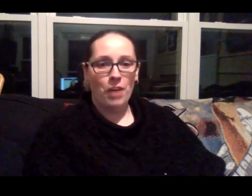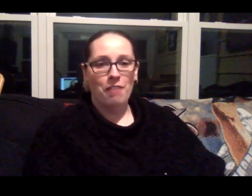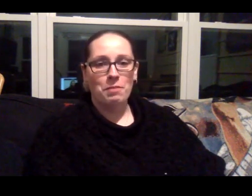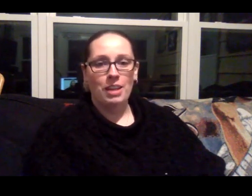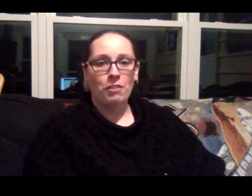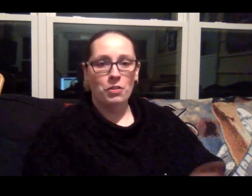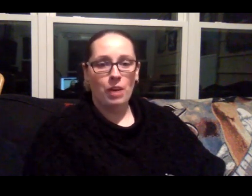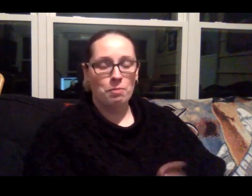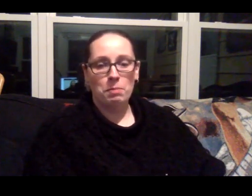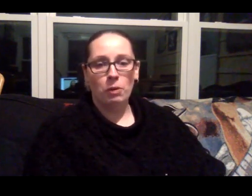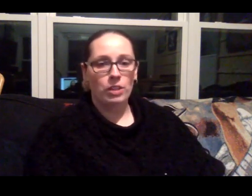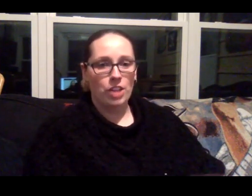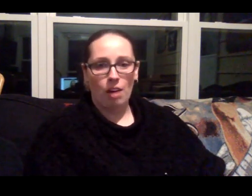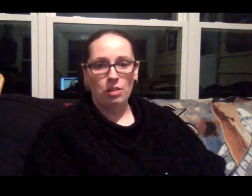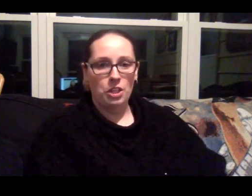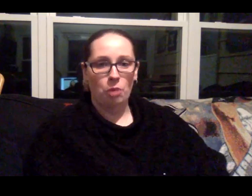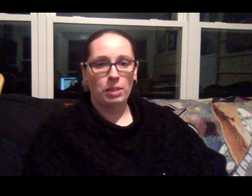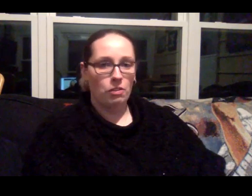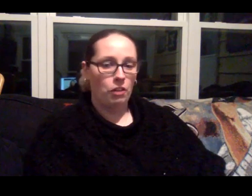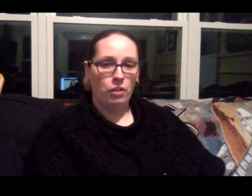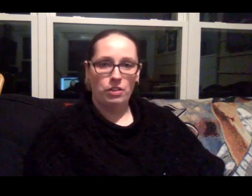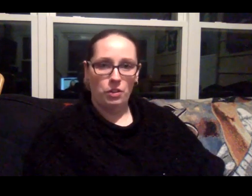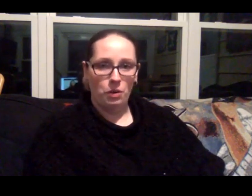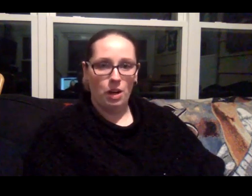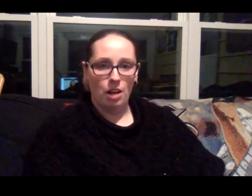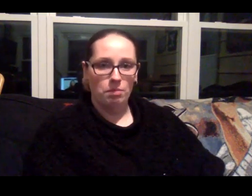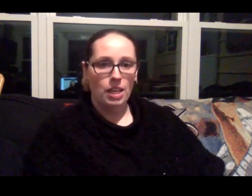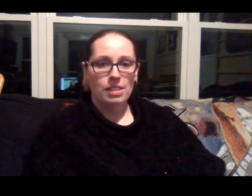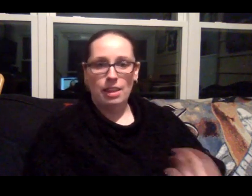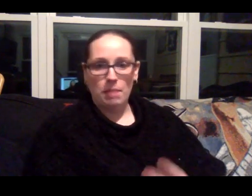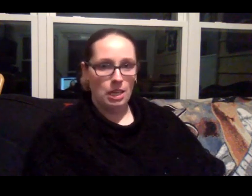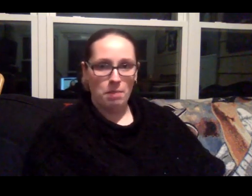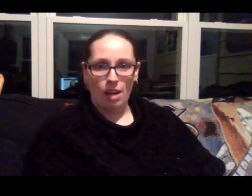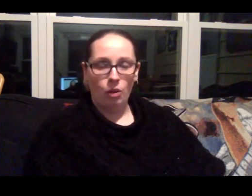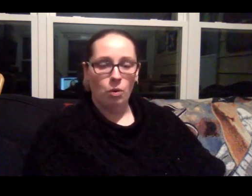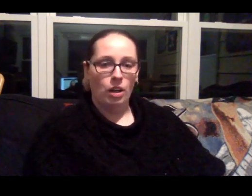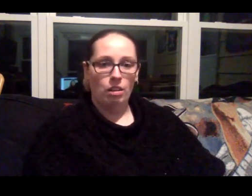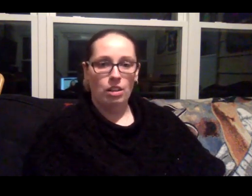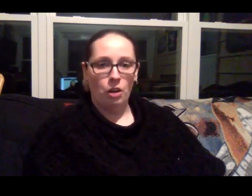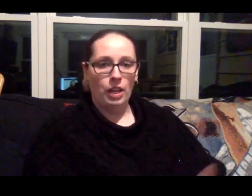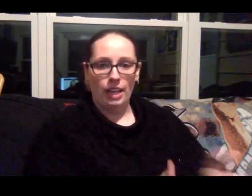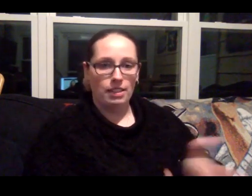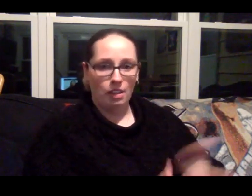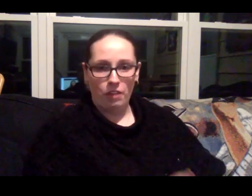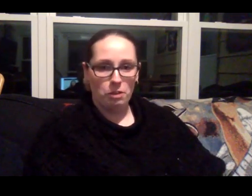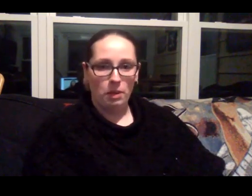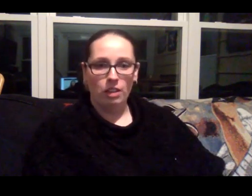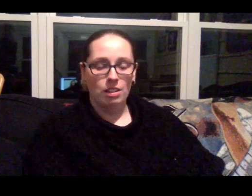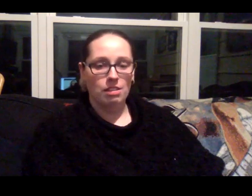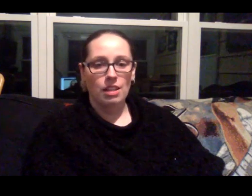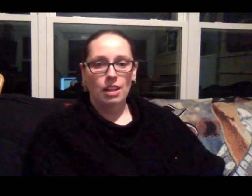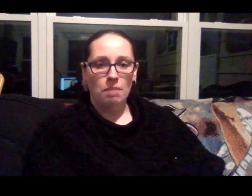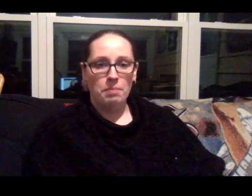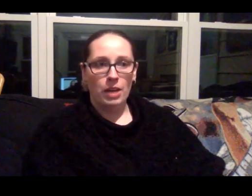you so much for having me. And if you do have people reach out, you know, please feel free to send them my email or, you know, connect us on Facebook.